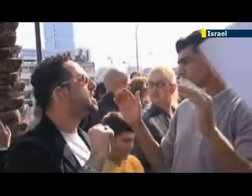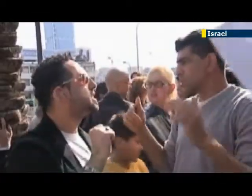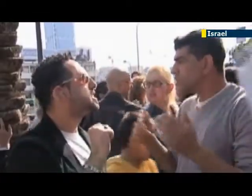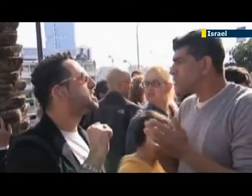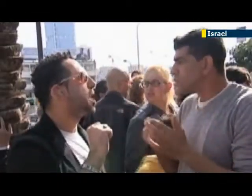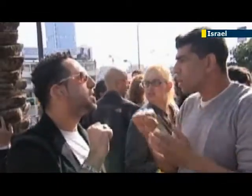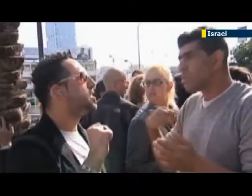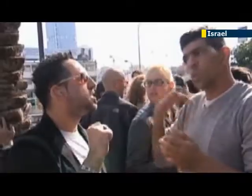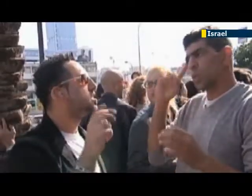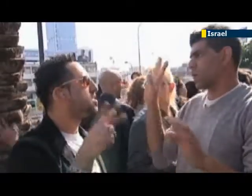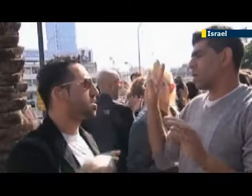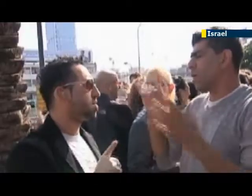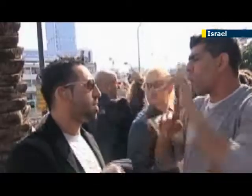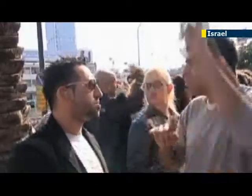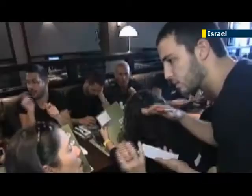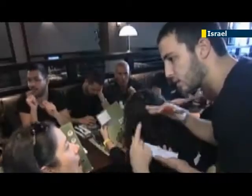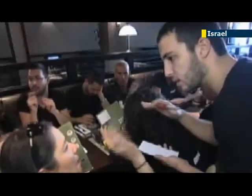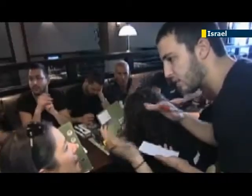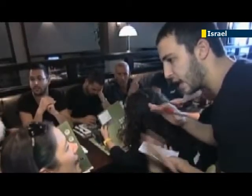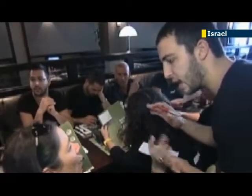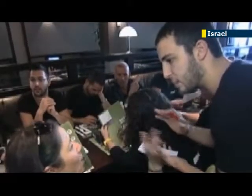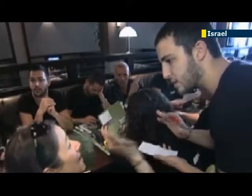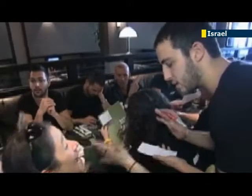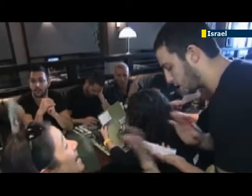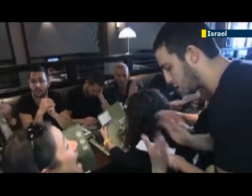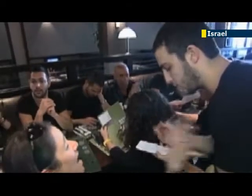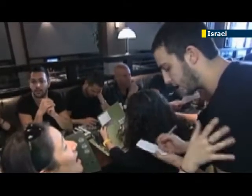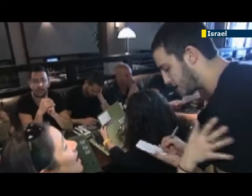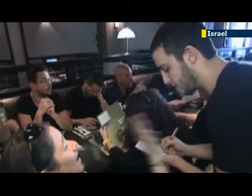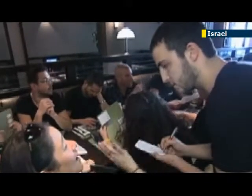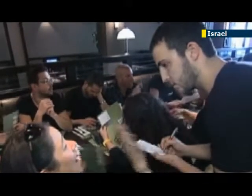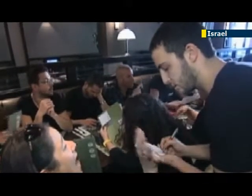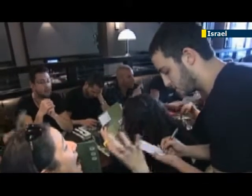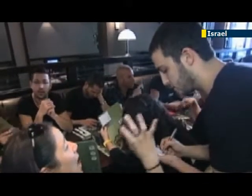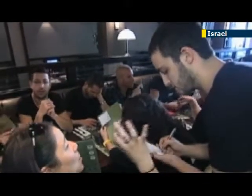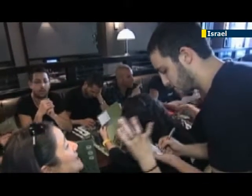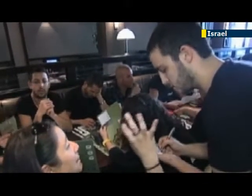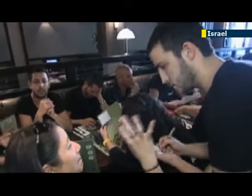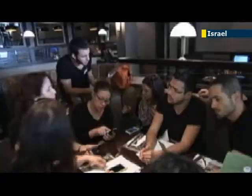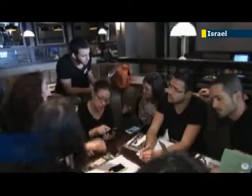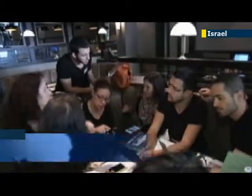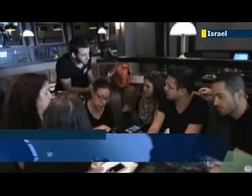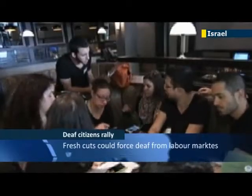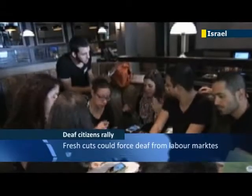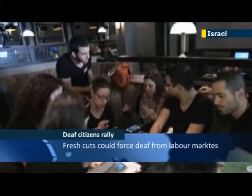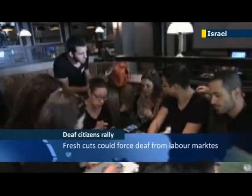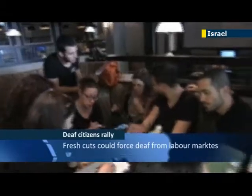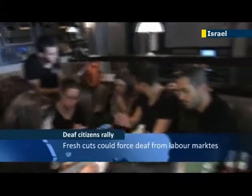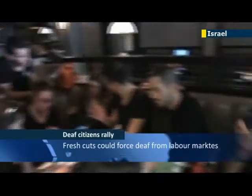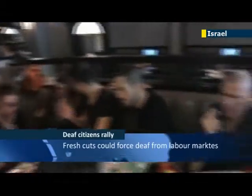previous system of 45 hours of free interpretation services each year per deaf citizen. The protest organizer Golan